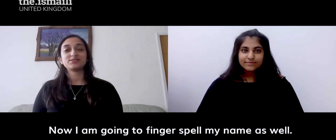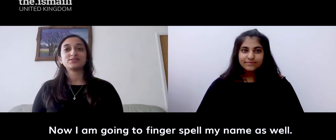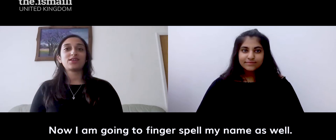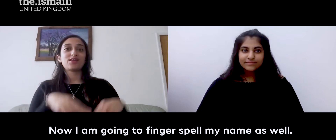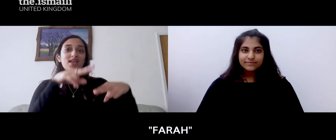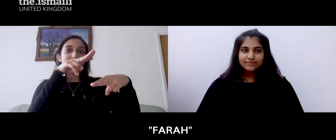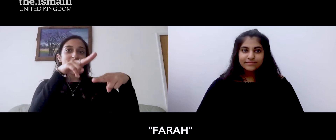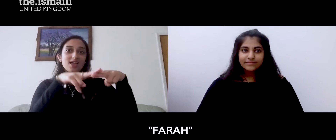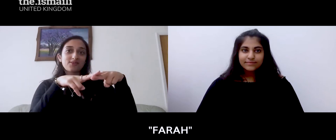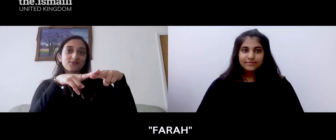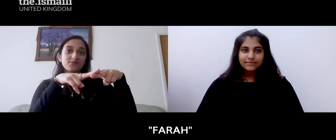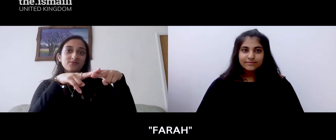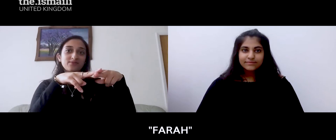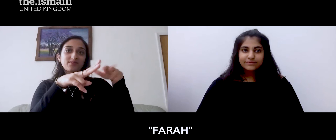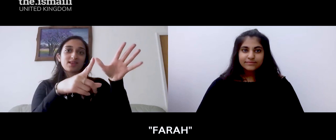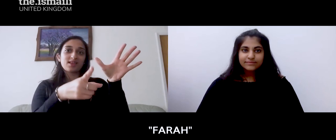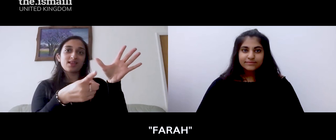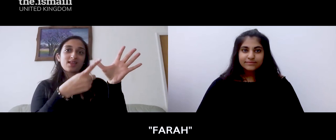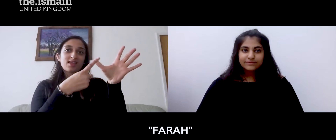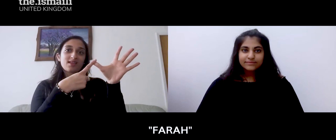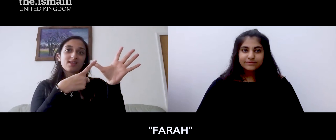well. So,